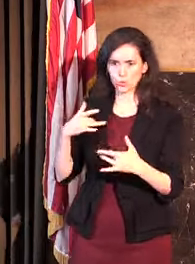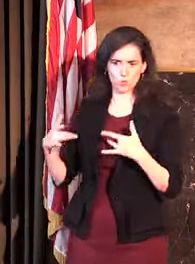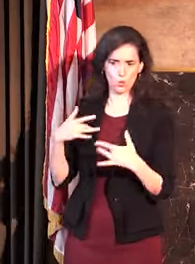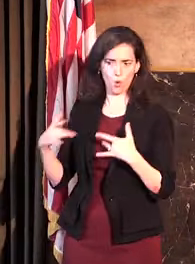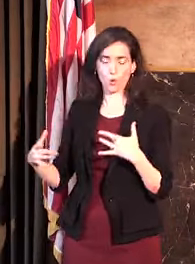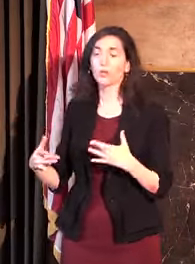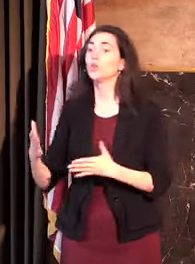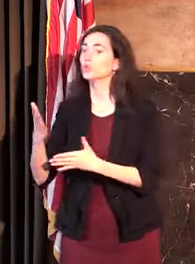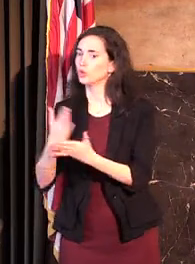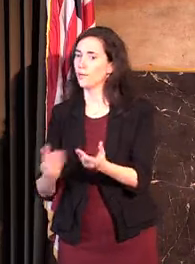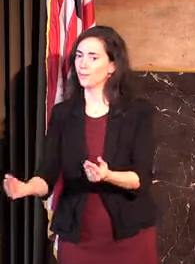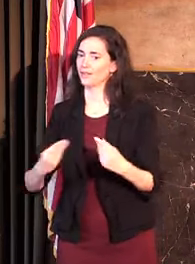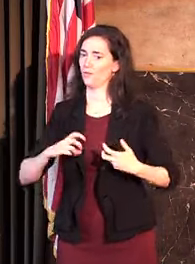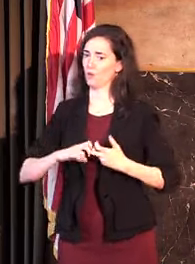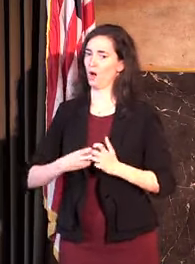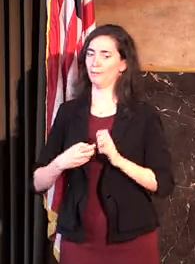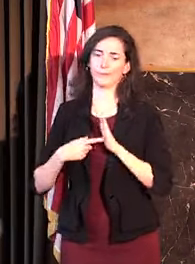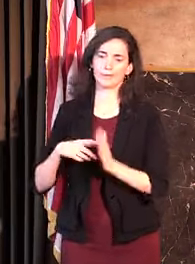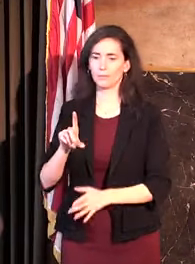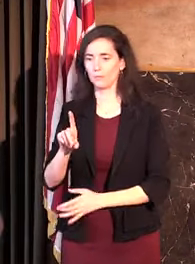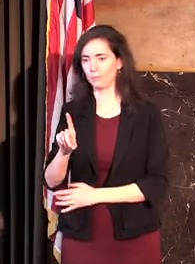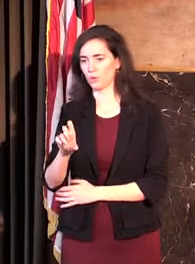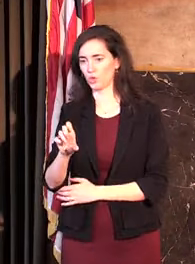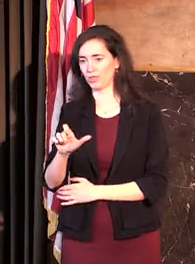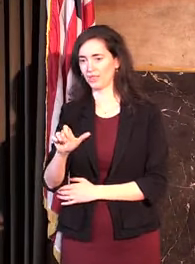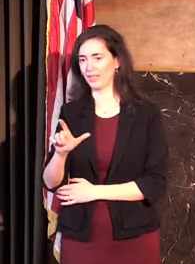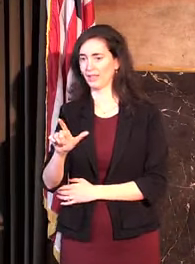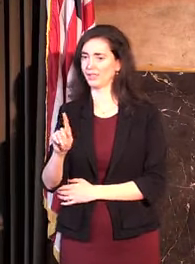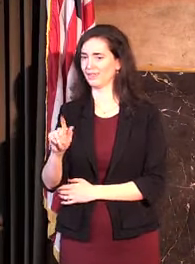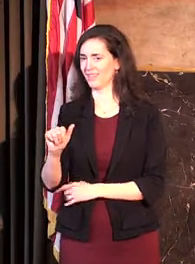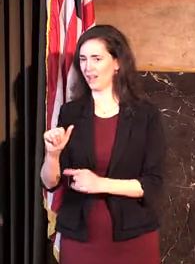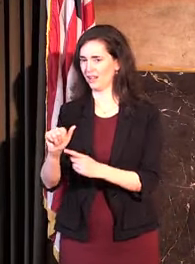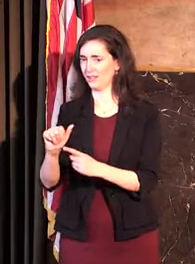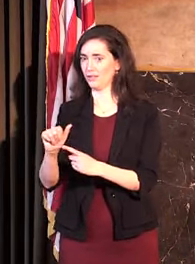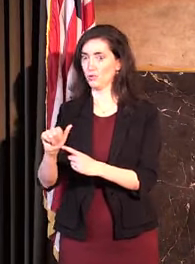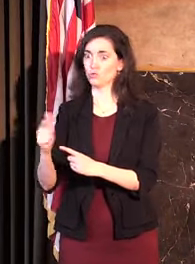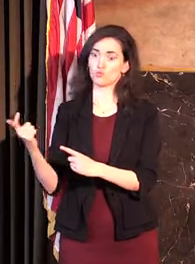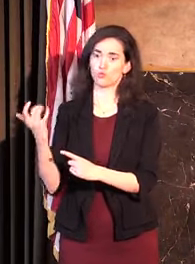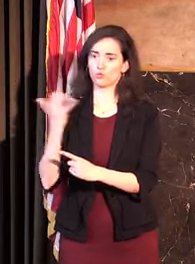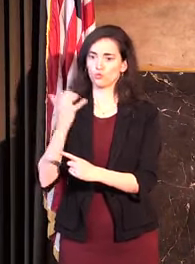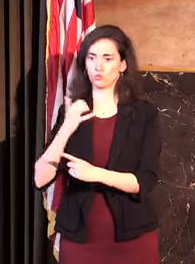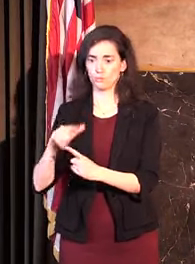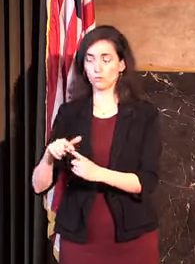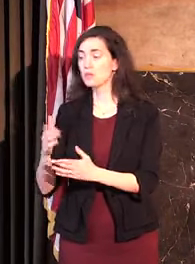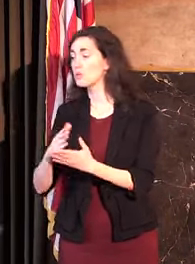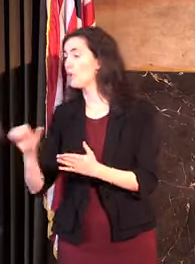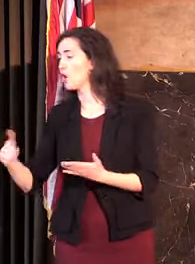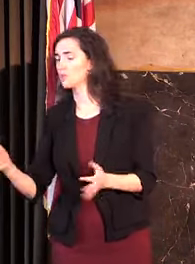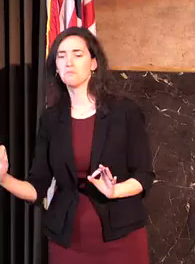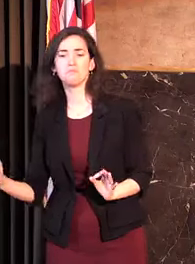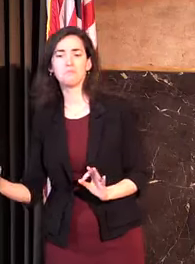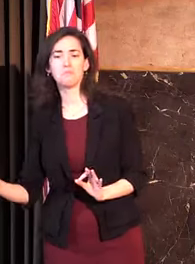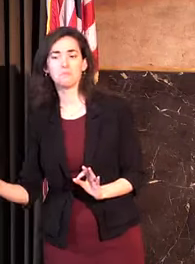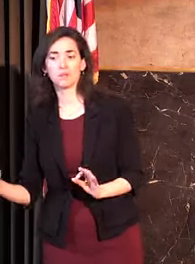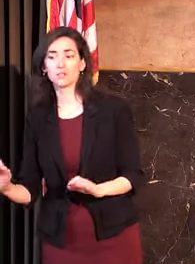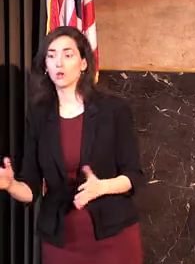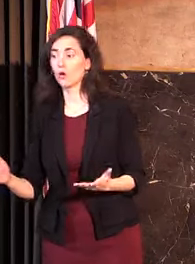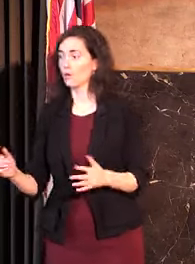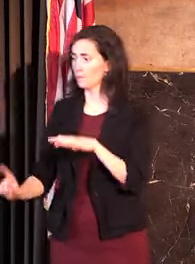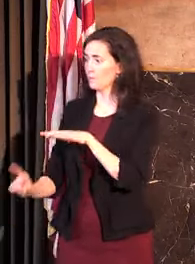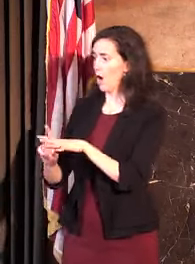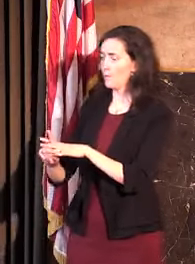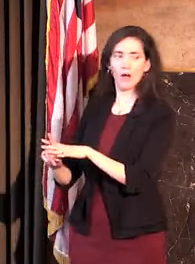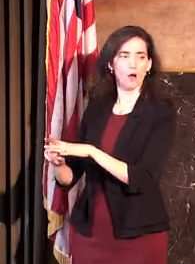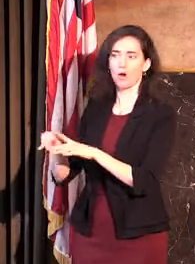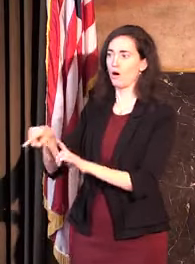Delta certainly is an example of that. Some of which did not. Sometimes you just don't know until